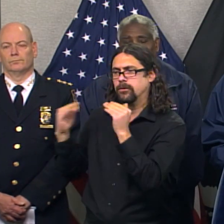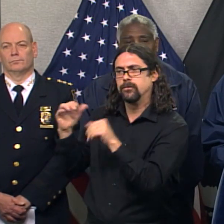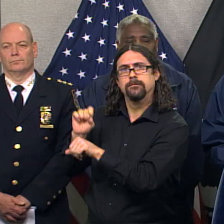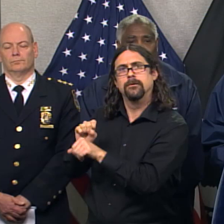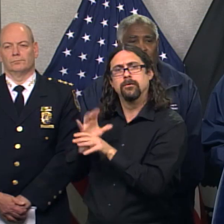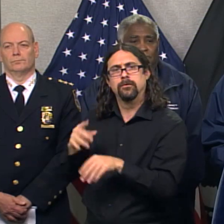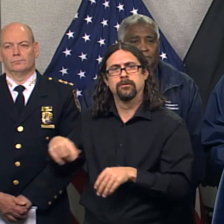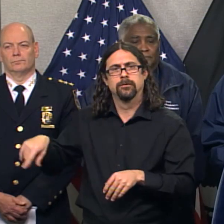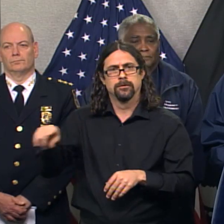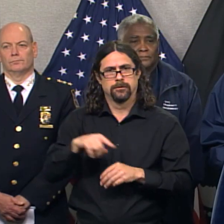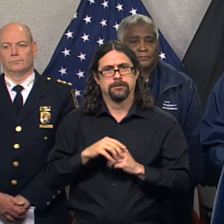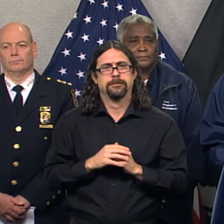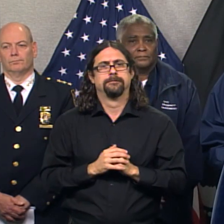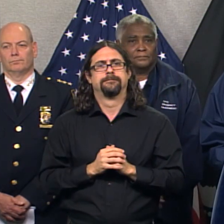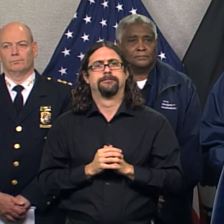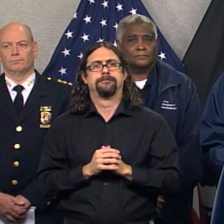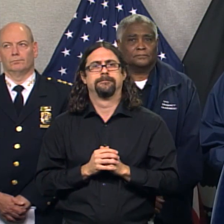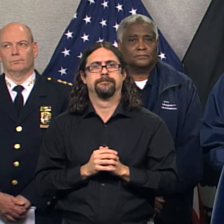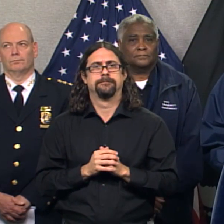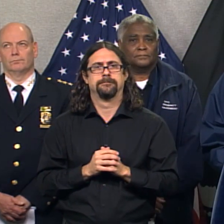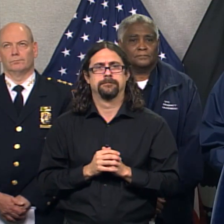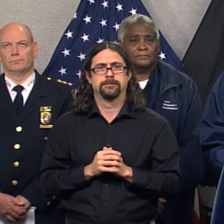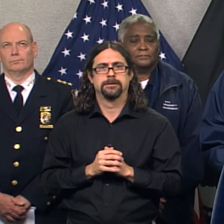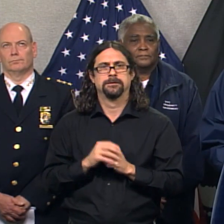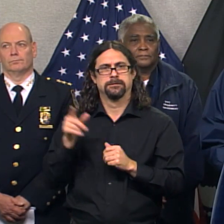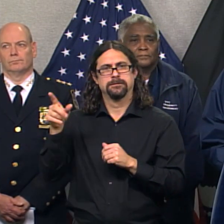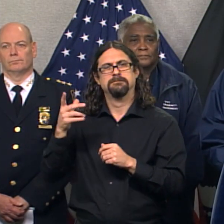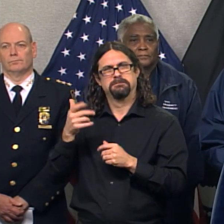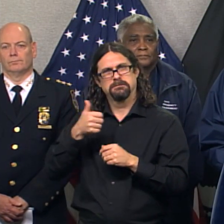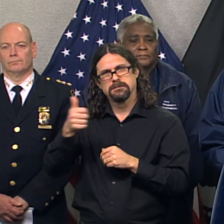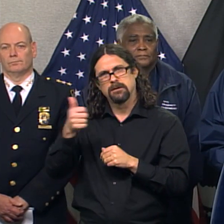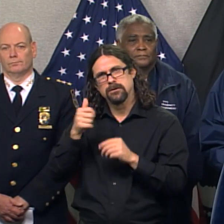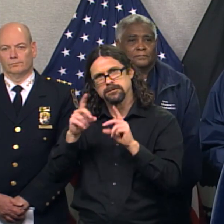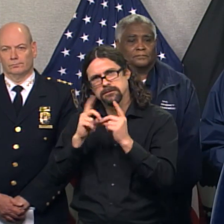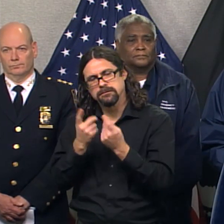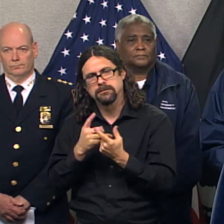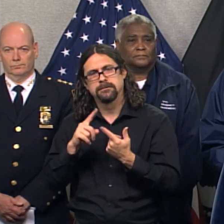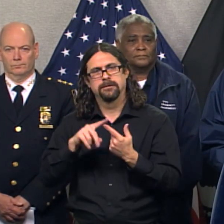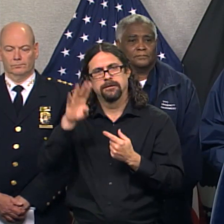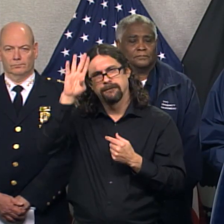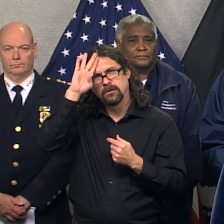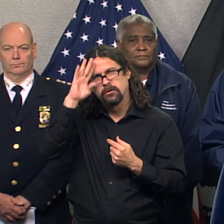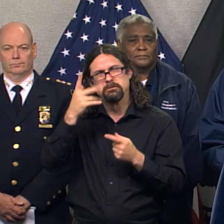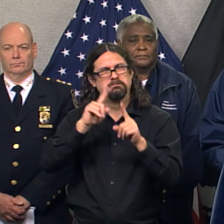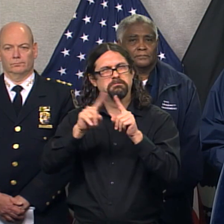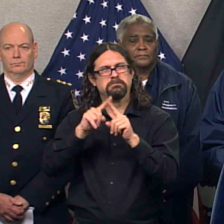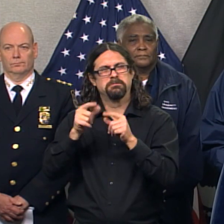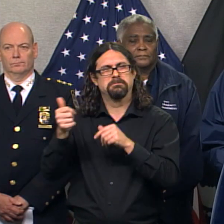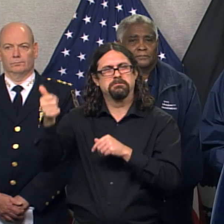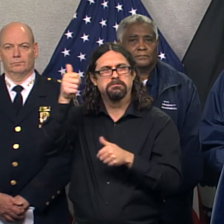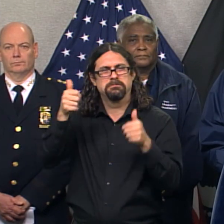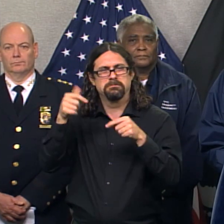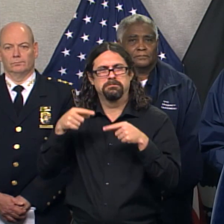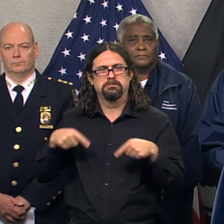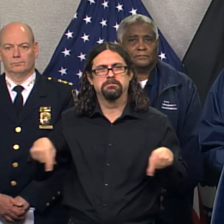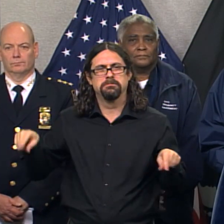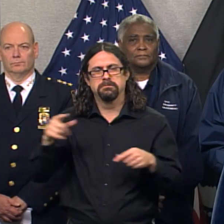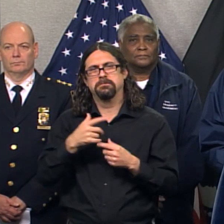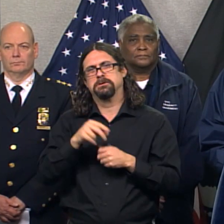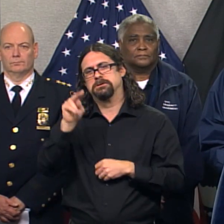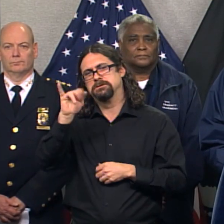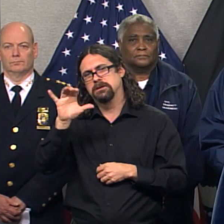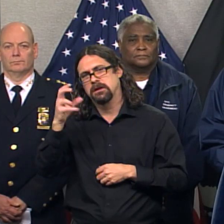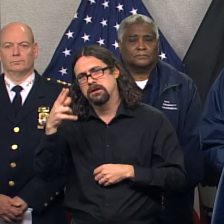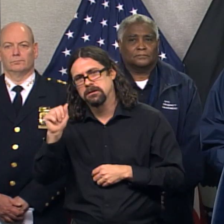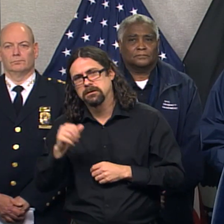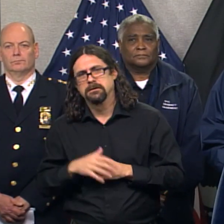of Transportation, Polly Trottenberg, our Fire Commissioner, Dan Nigro, General Manager of NYCHA, Michael Kelly, Chief of Patrol for the NYPD, Terry